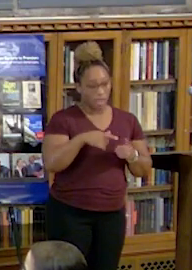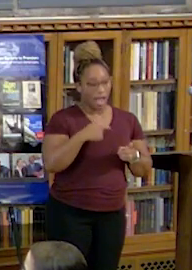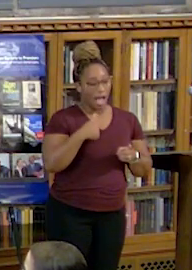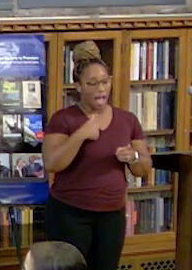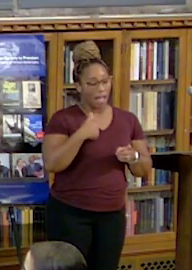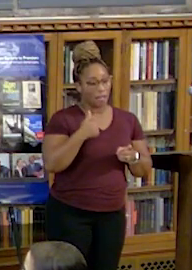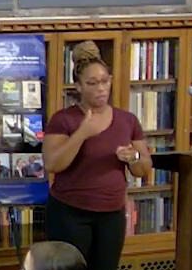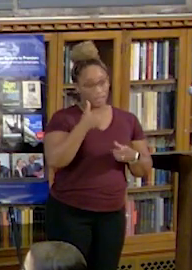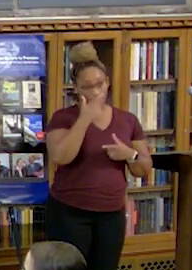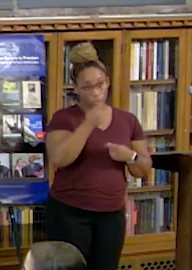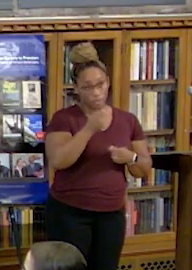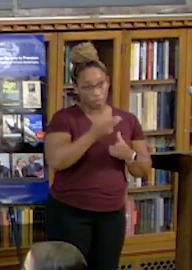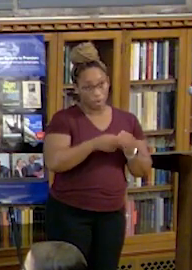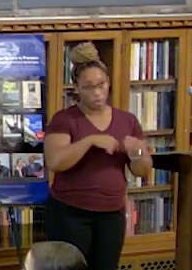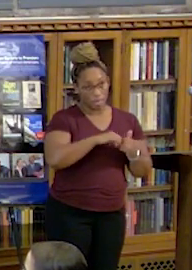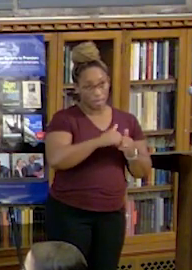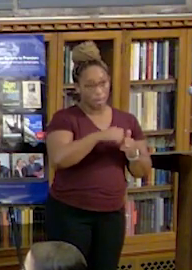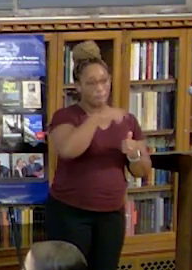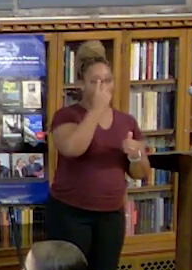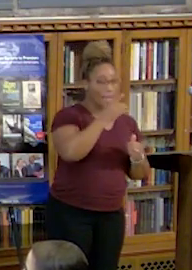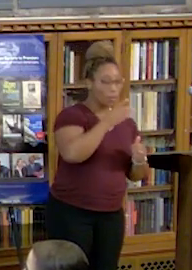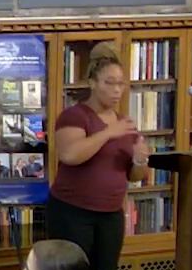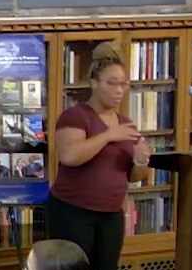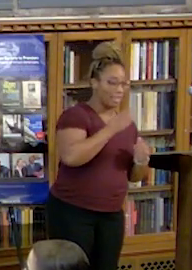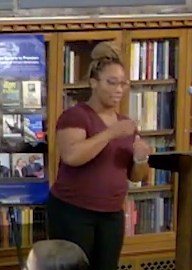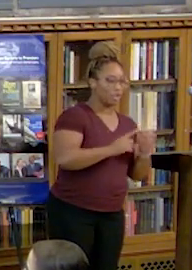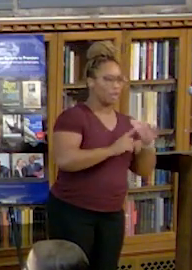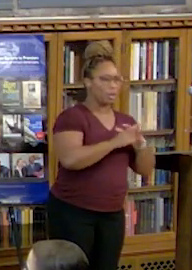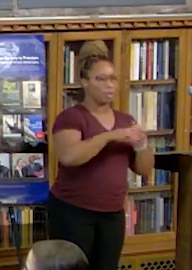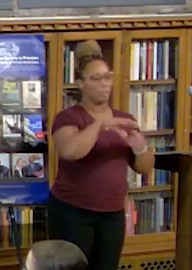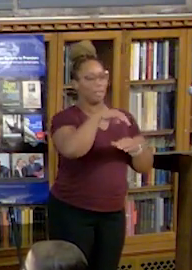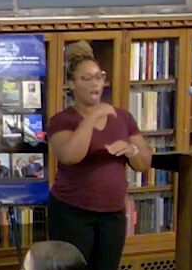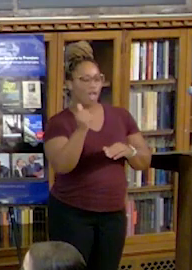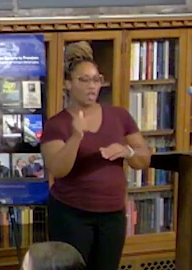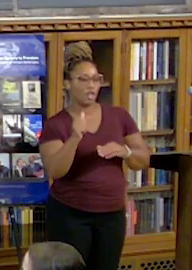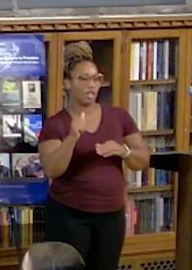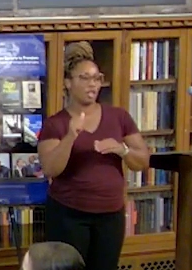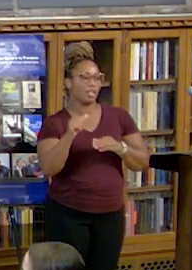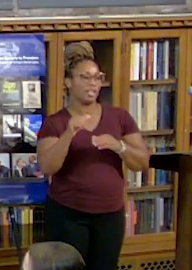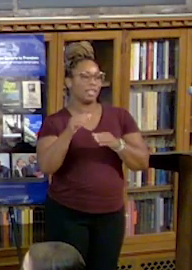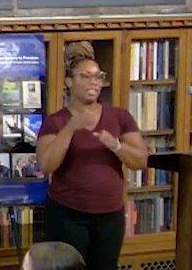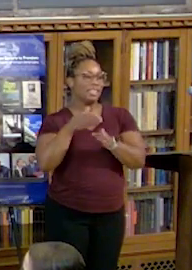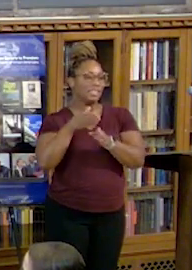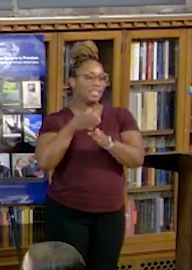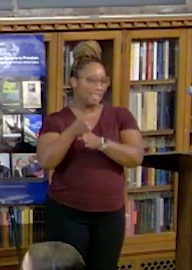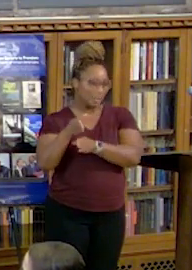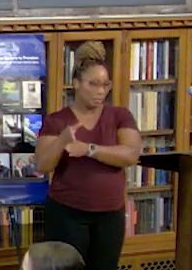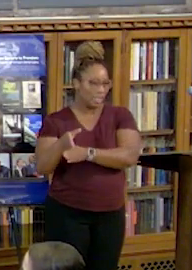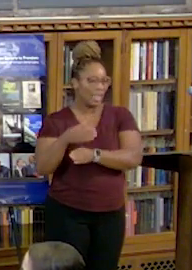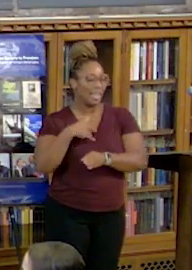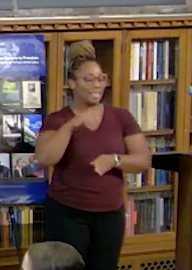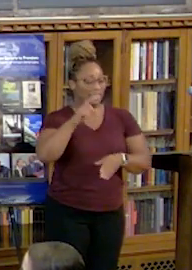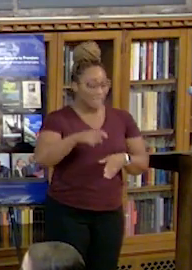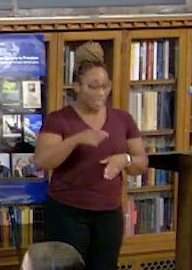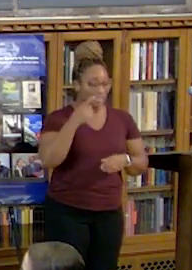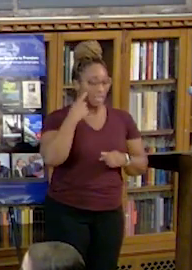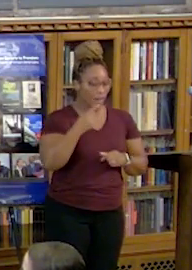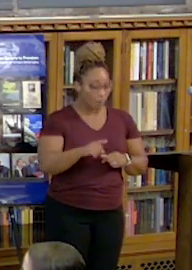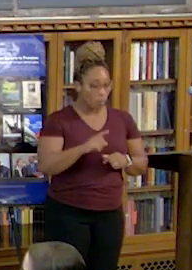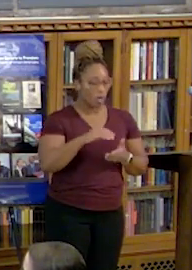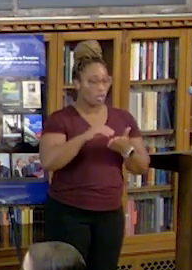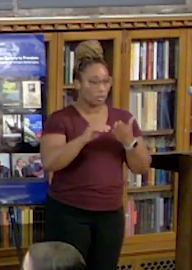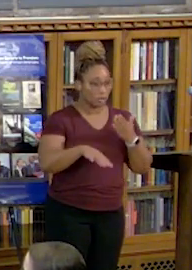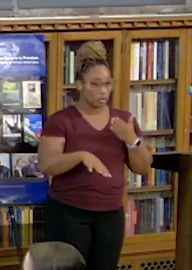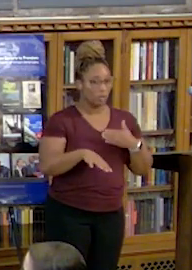interested both in the way black women's history shows up in other disciplines um and is really necessary for uh